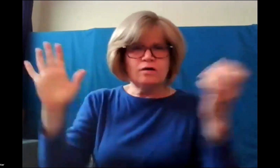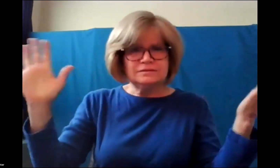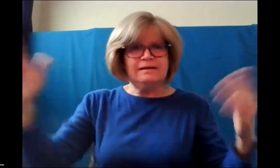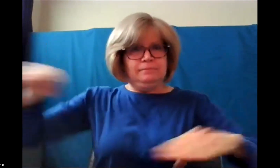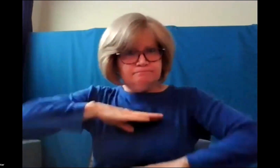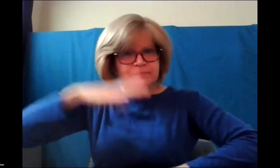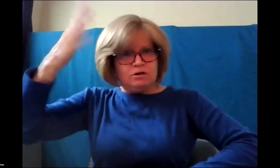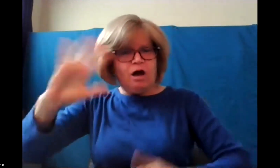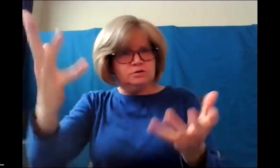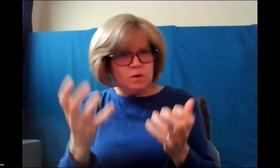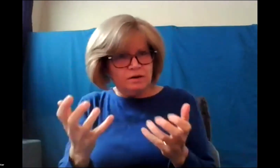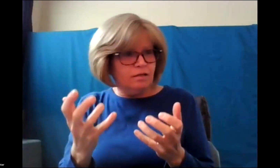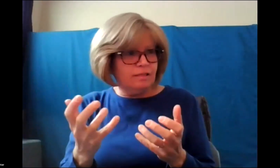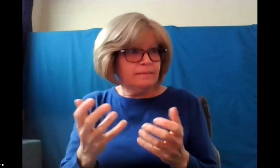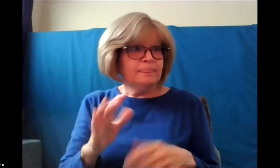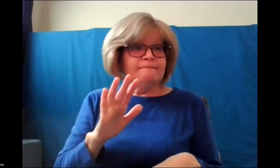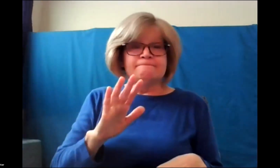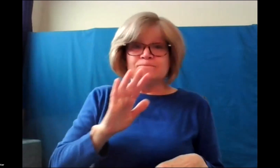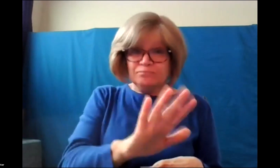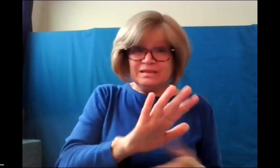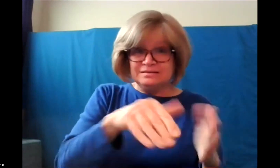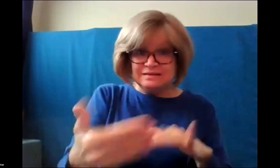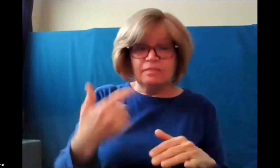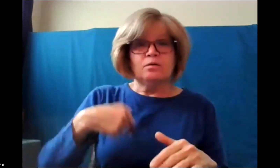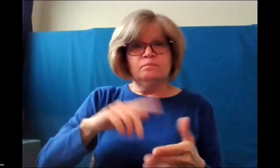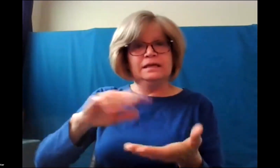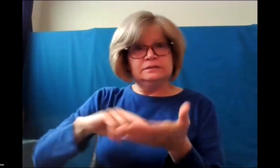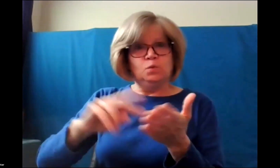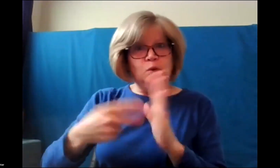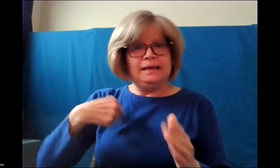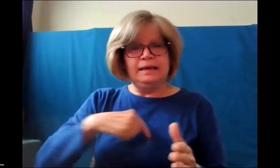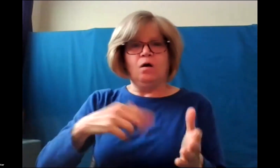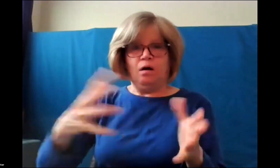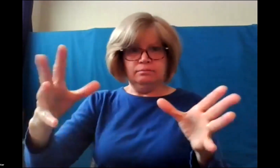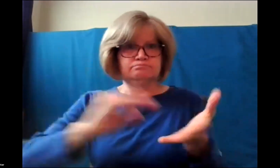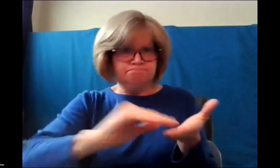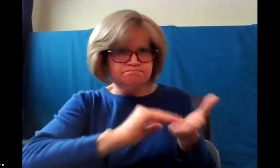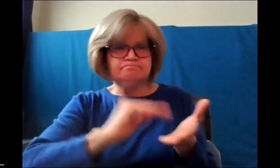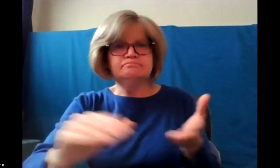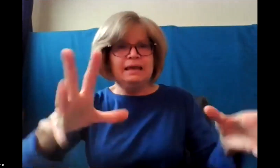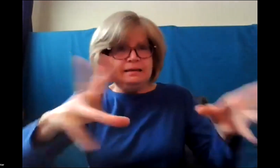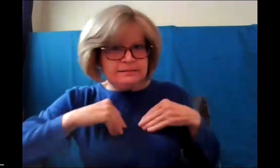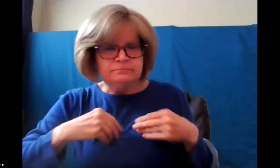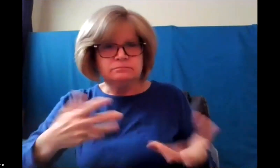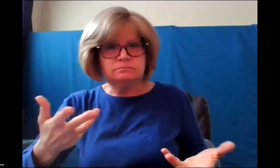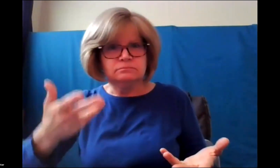is the ground on which we are pardoned and accepted by God. He has paid the penalty for our sins.